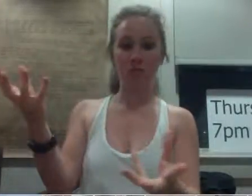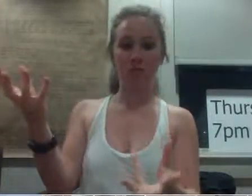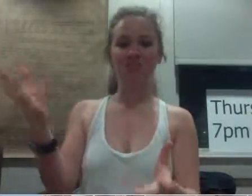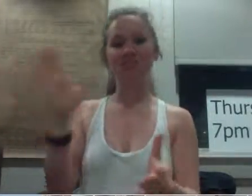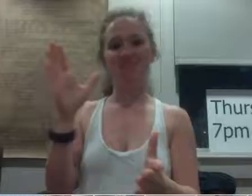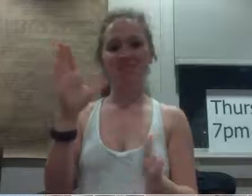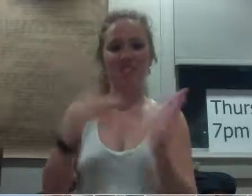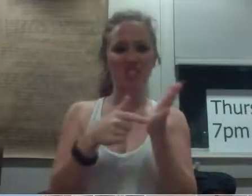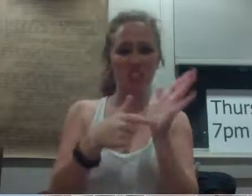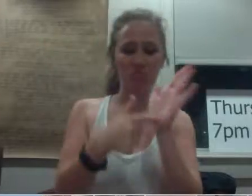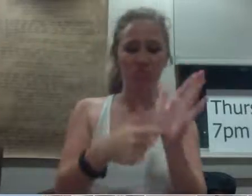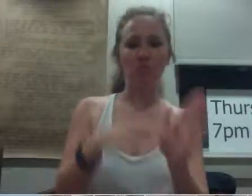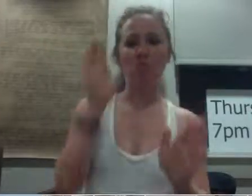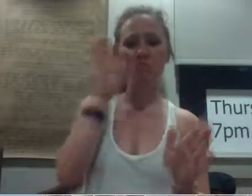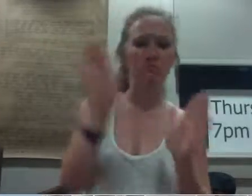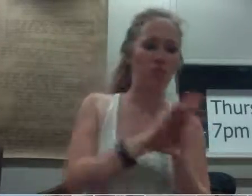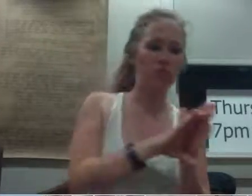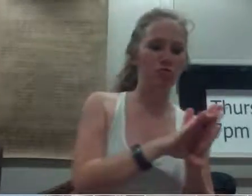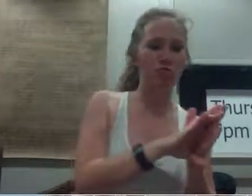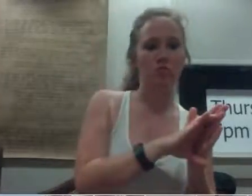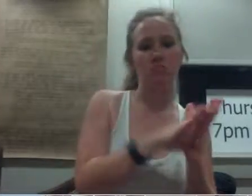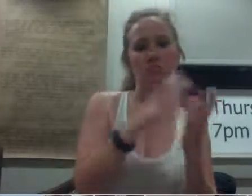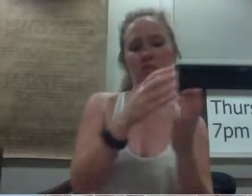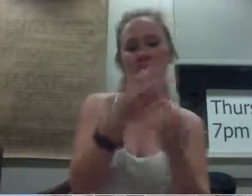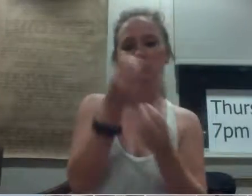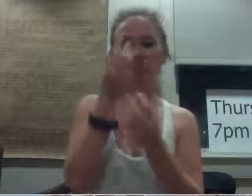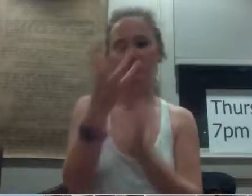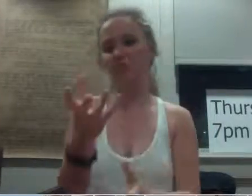you need to make sure people are okay for you to share their information,